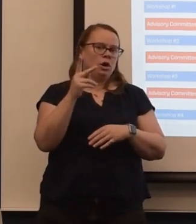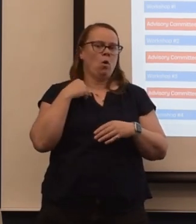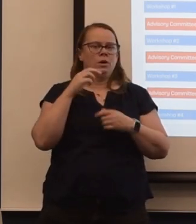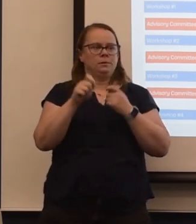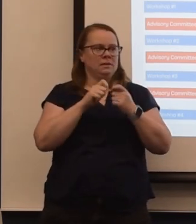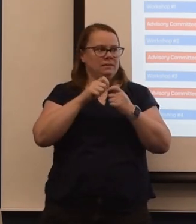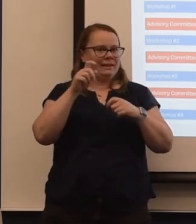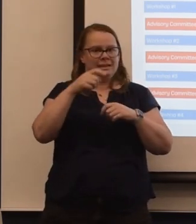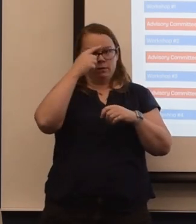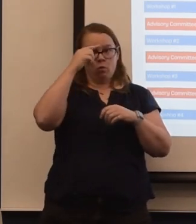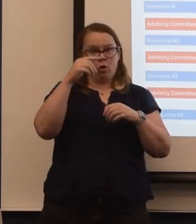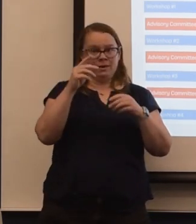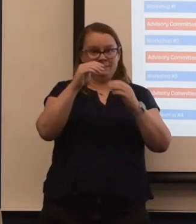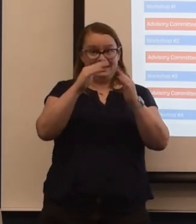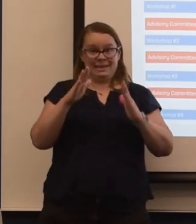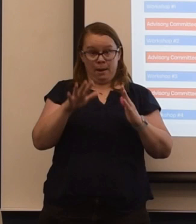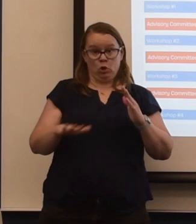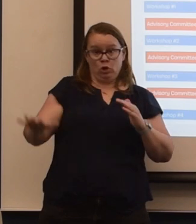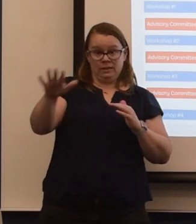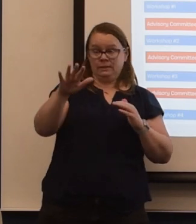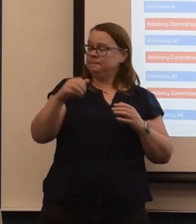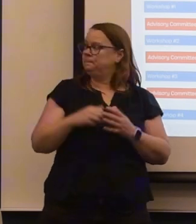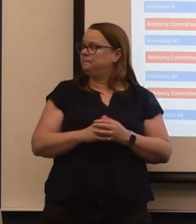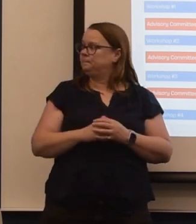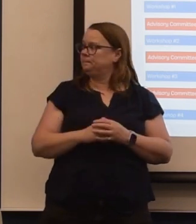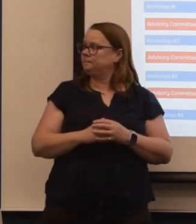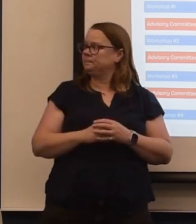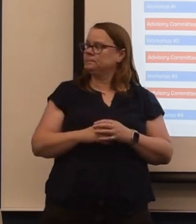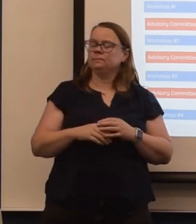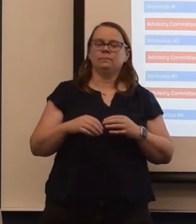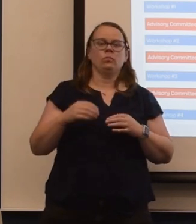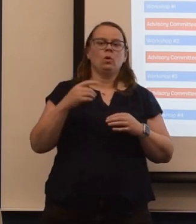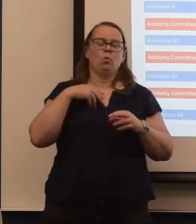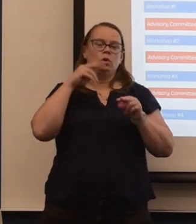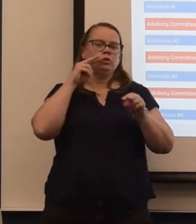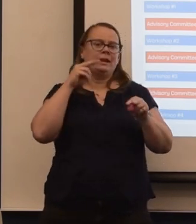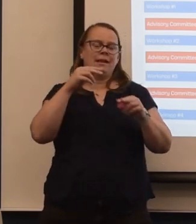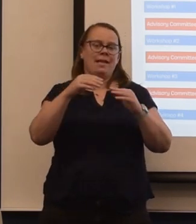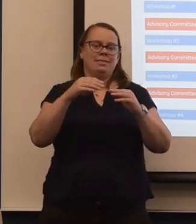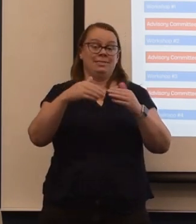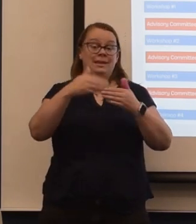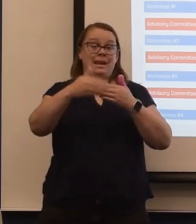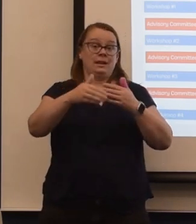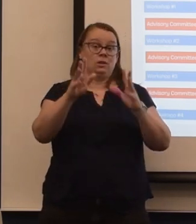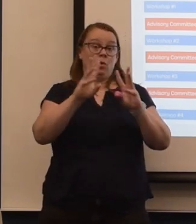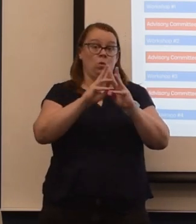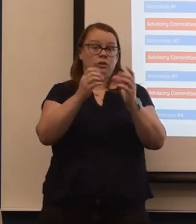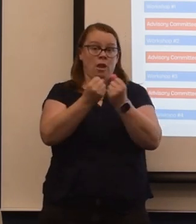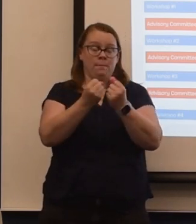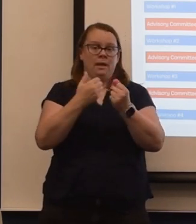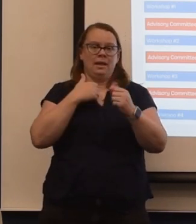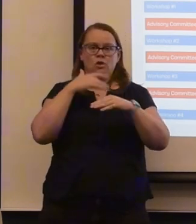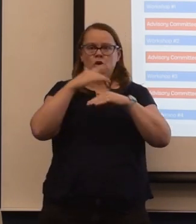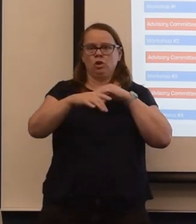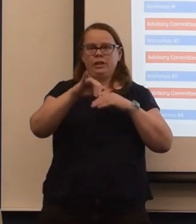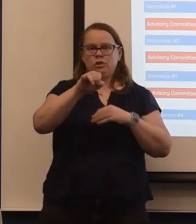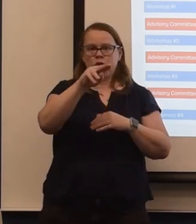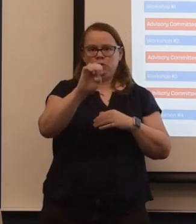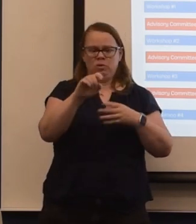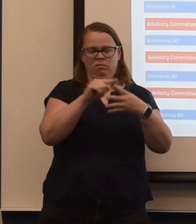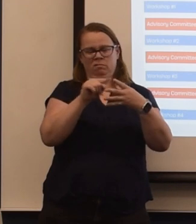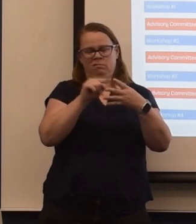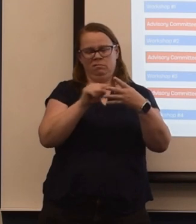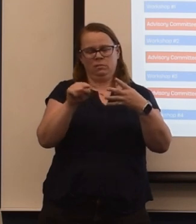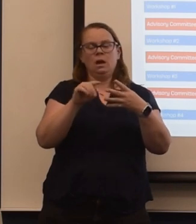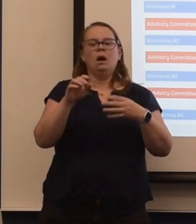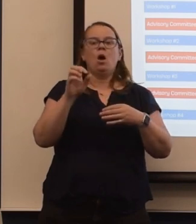for neighborhoods. So we're tentatively looking at the next workshop in the early June, and then the 3rd